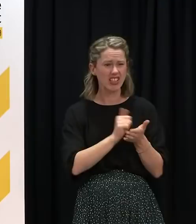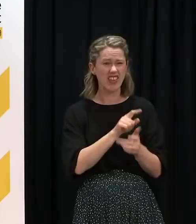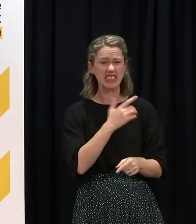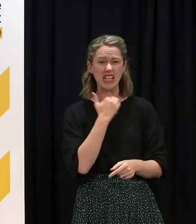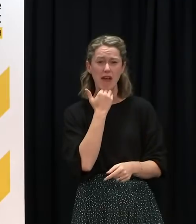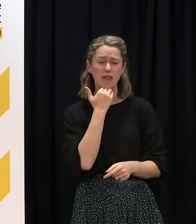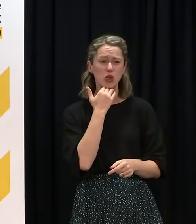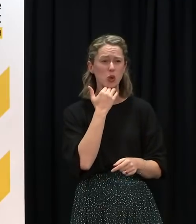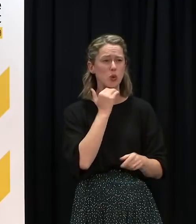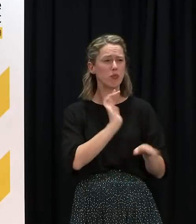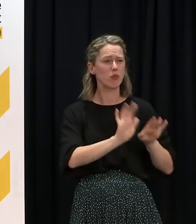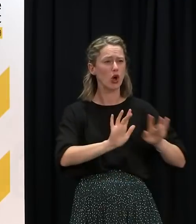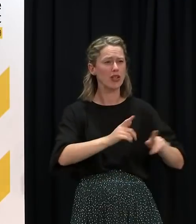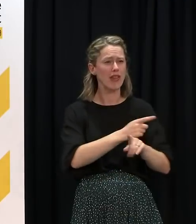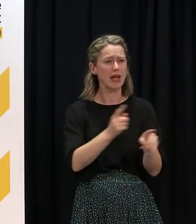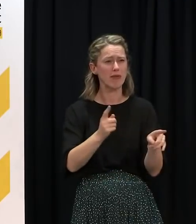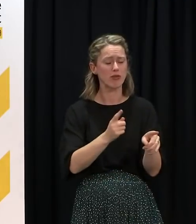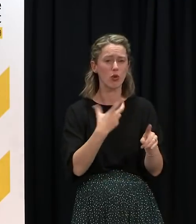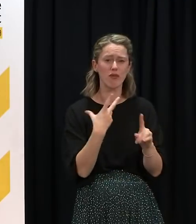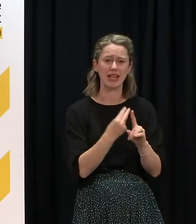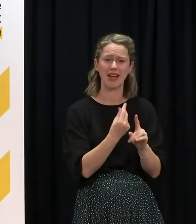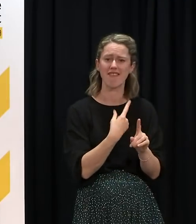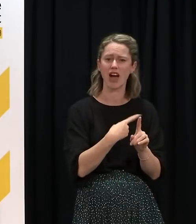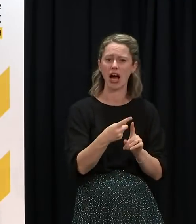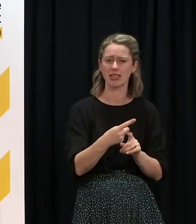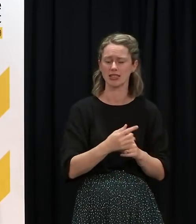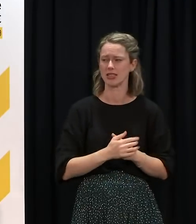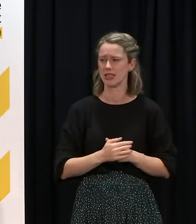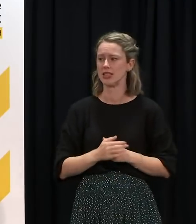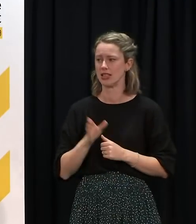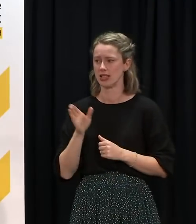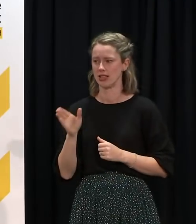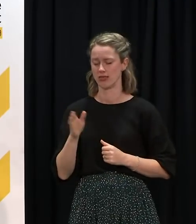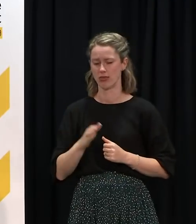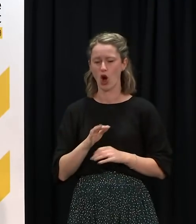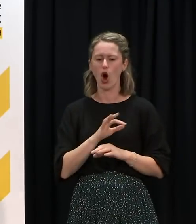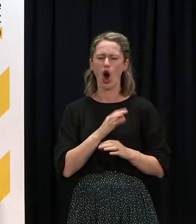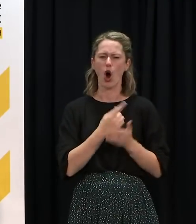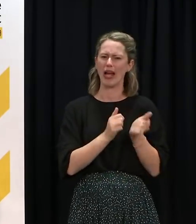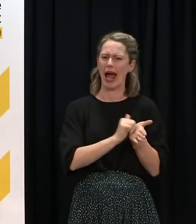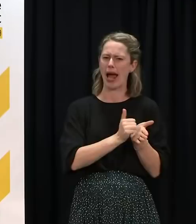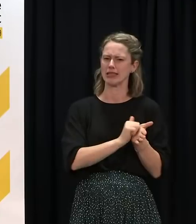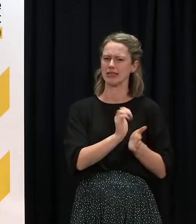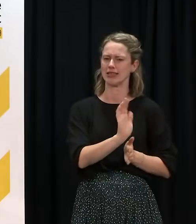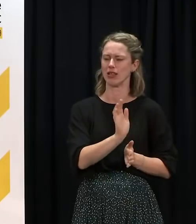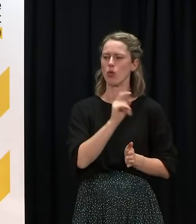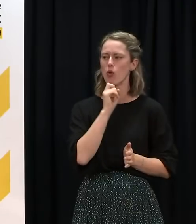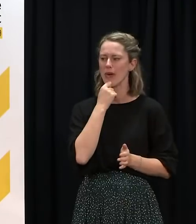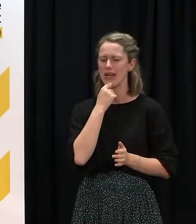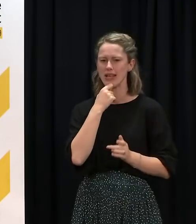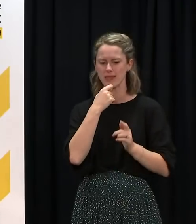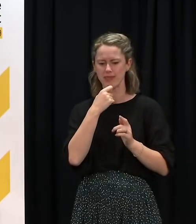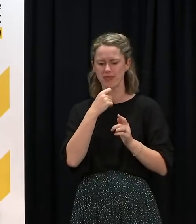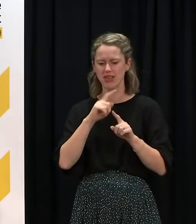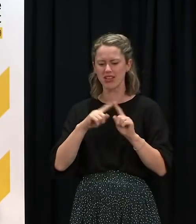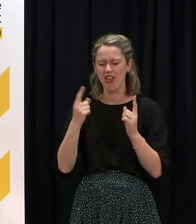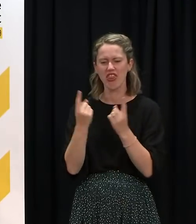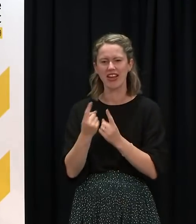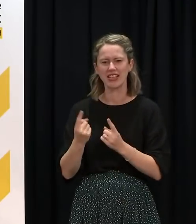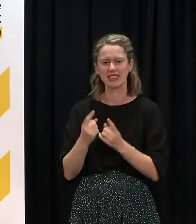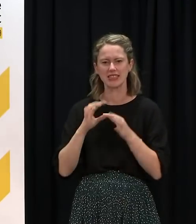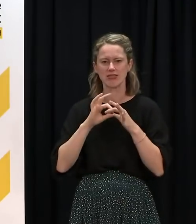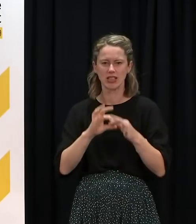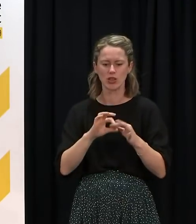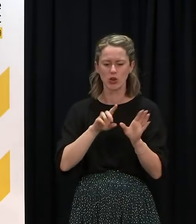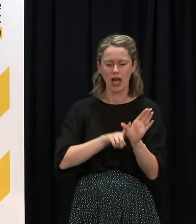to try and get those rates up as fast as we need them? I think we'll see more than just the advertising. So we will have targeted initiatives to go